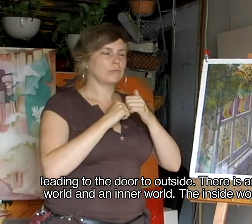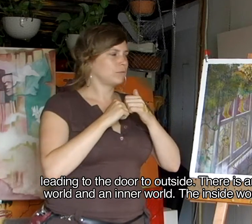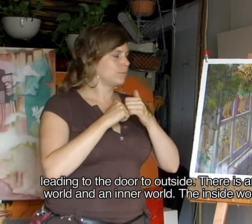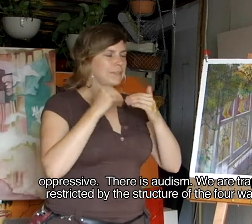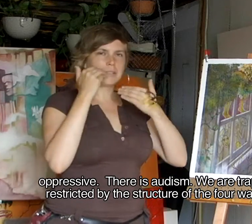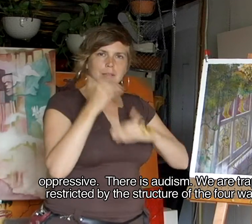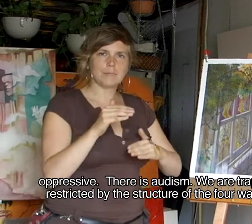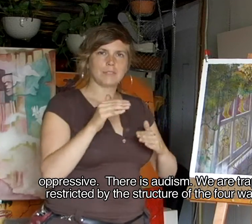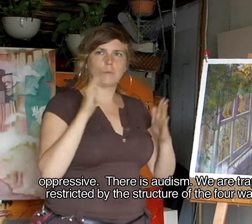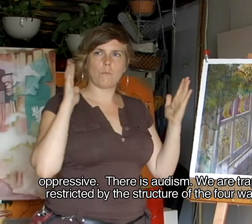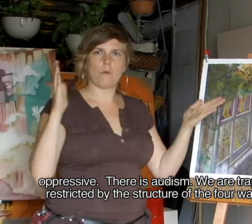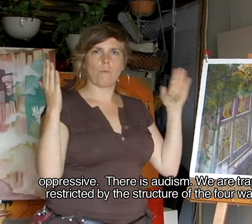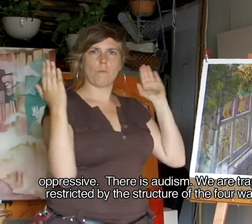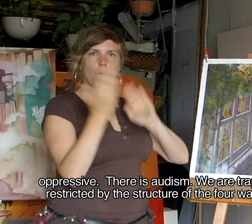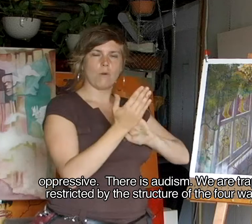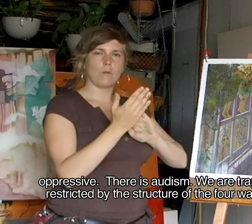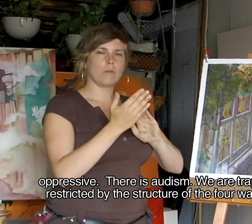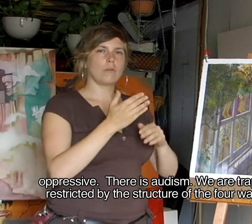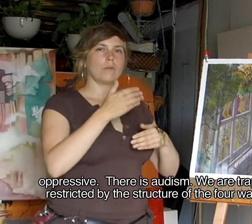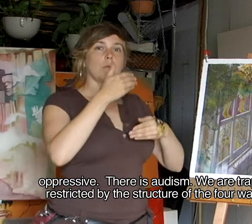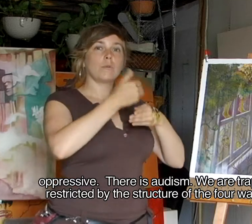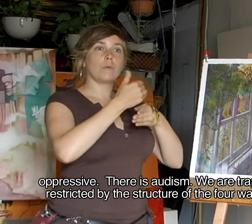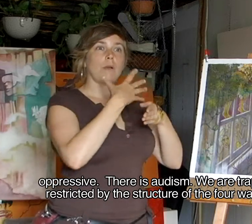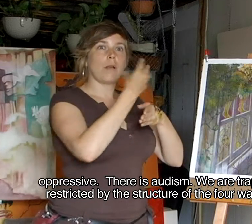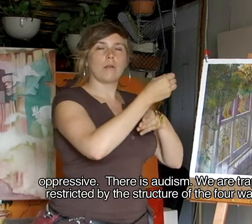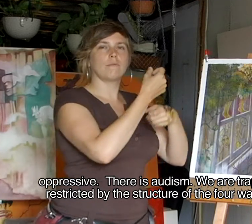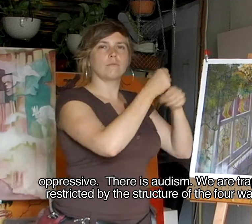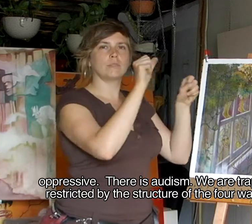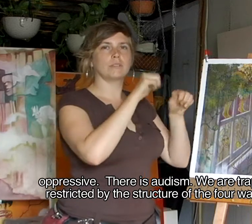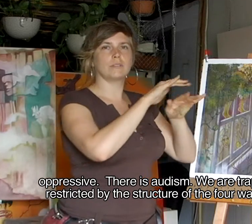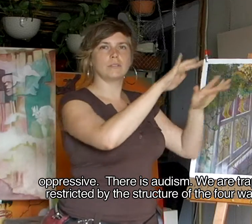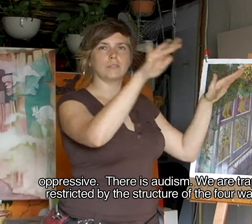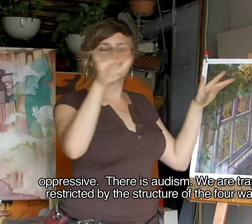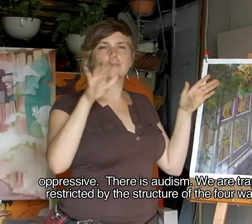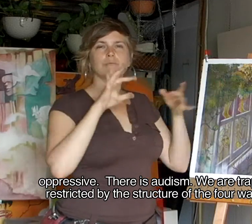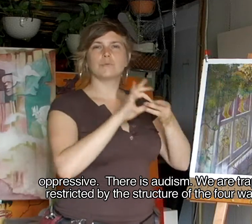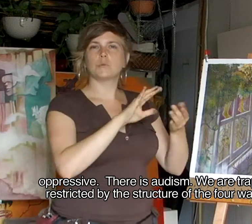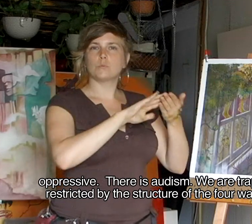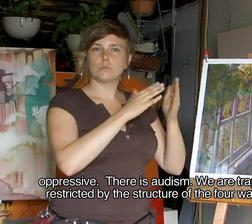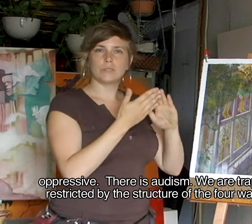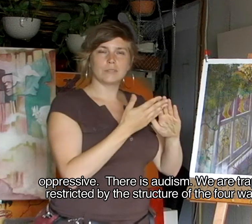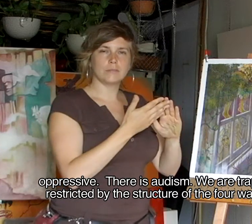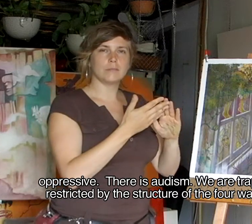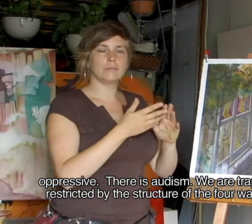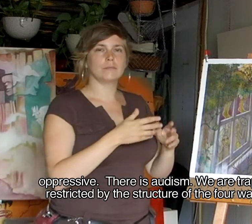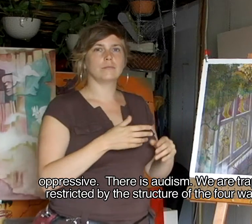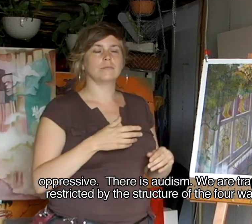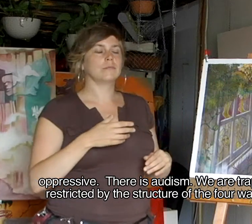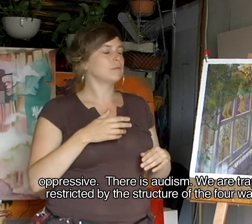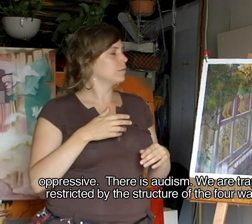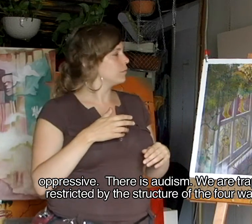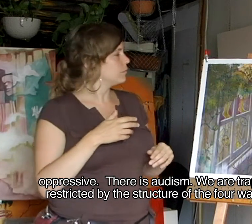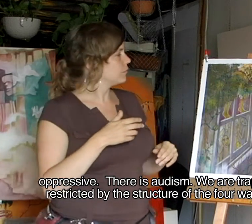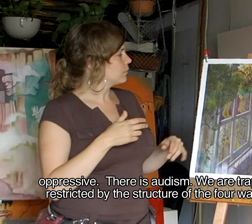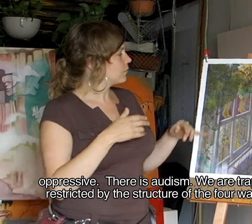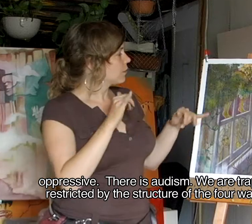wanted to put all those things in my painting to show my world. Let me explain the images I have